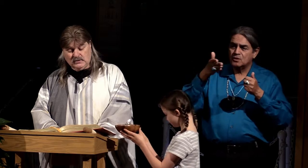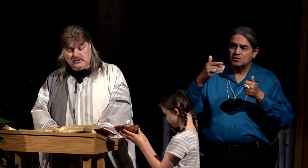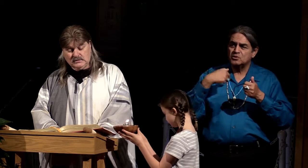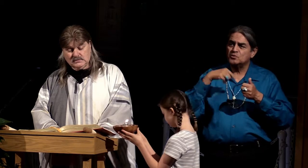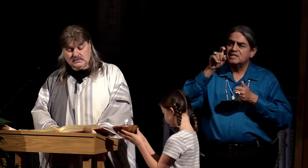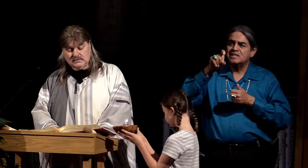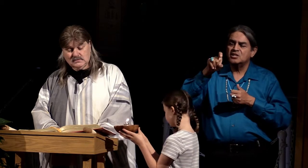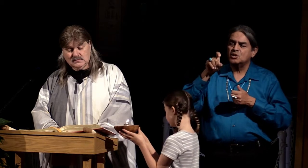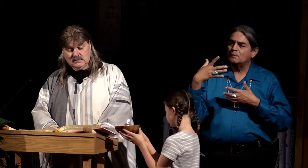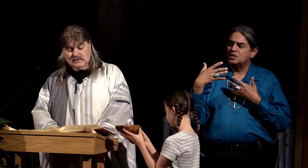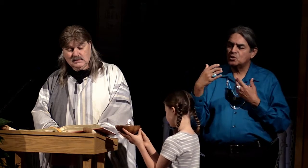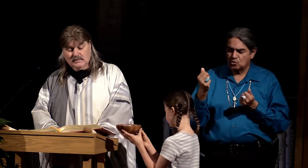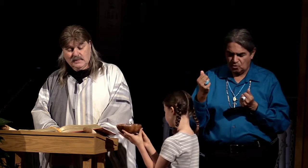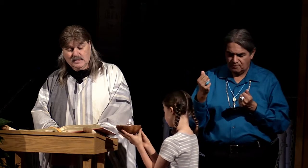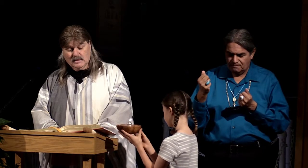be cured.